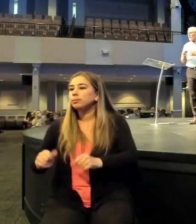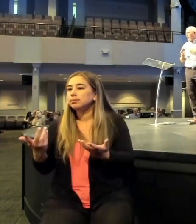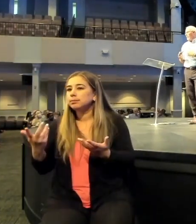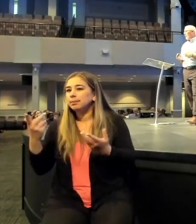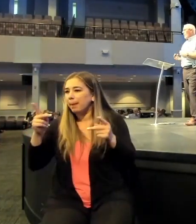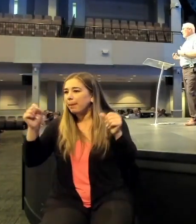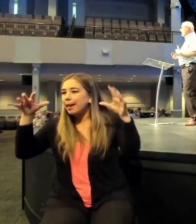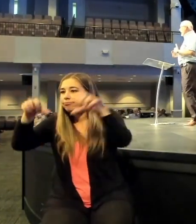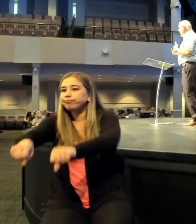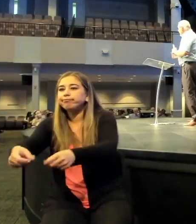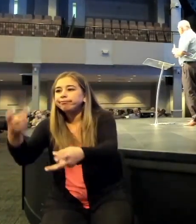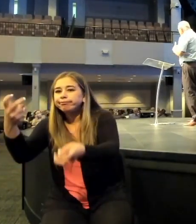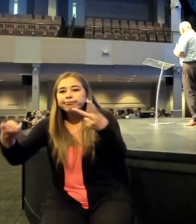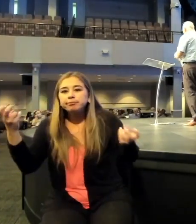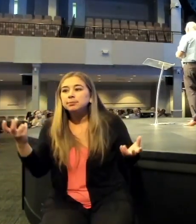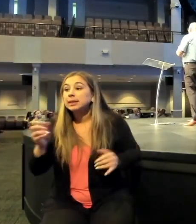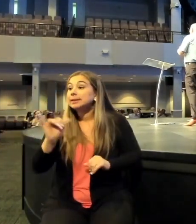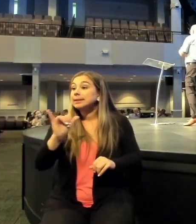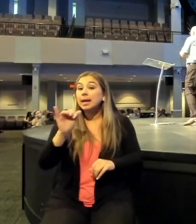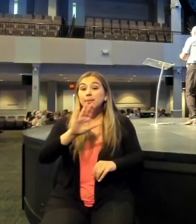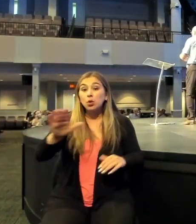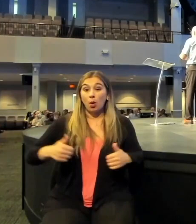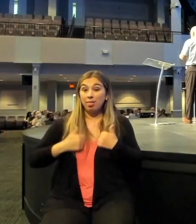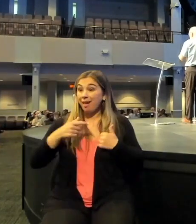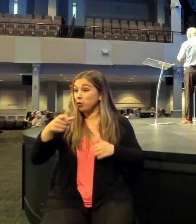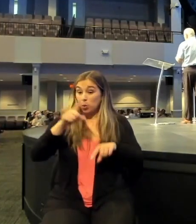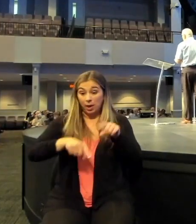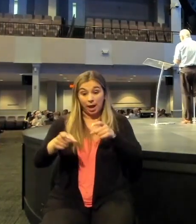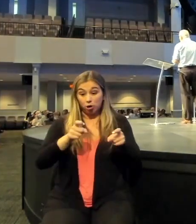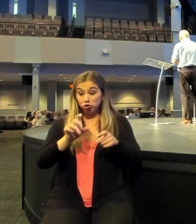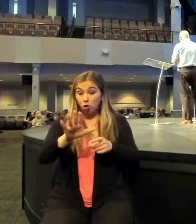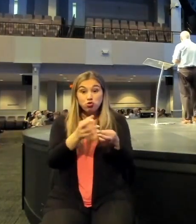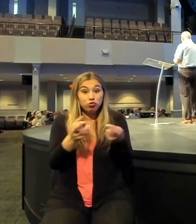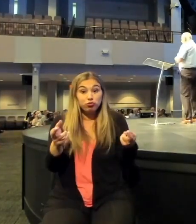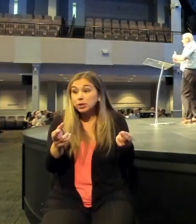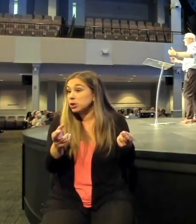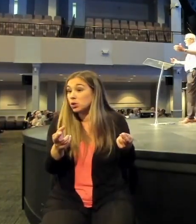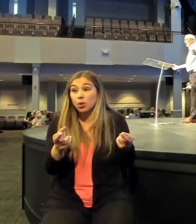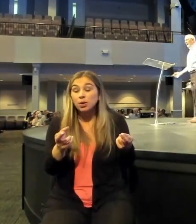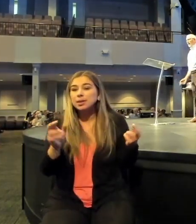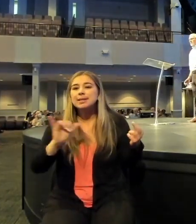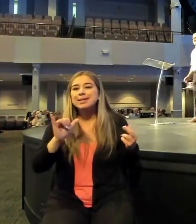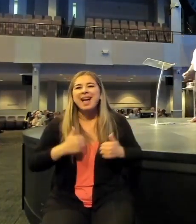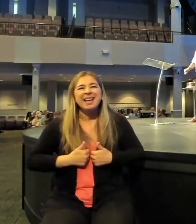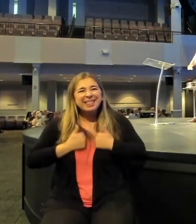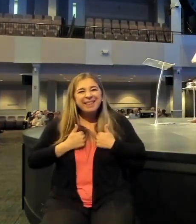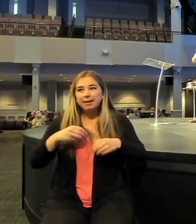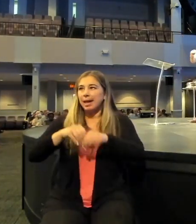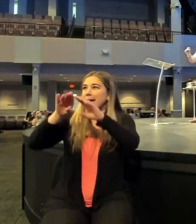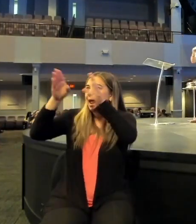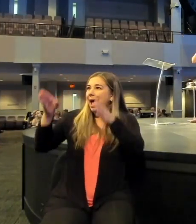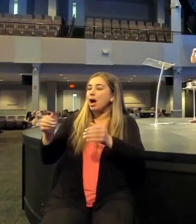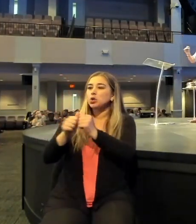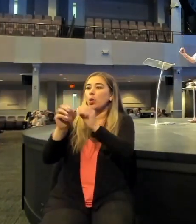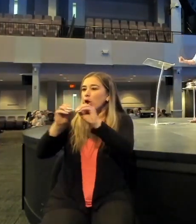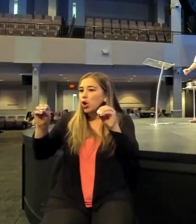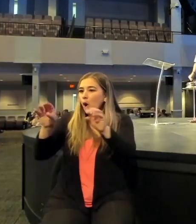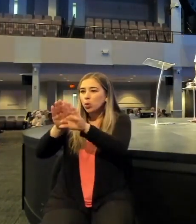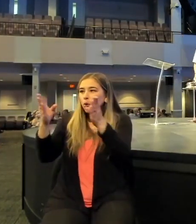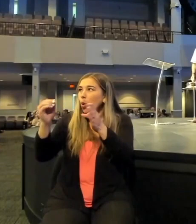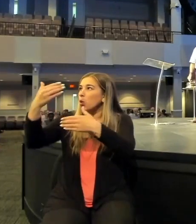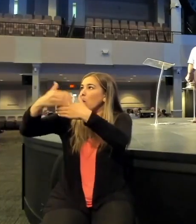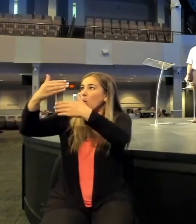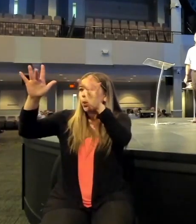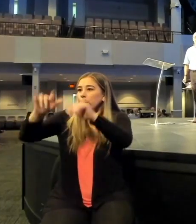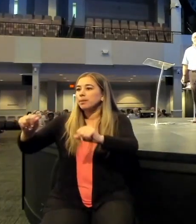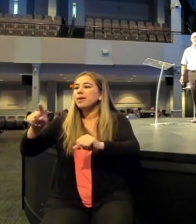can't control how you utilize the resources of your life, it's like living in a house with no doors or no windows at